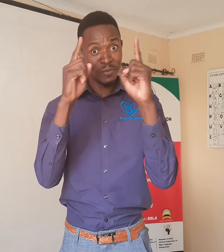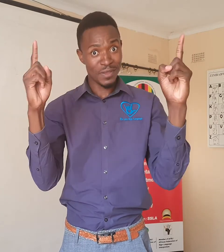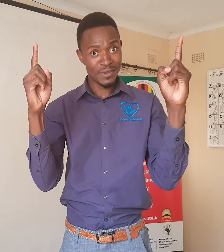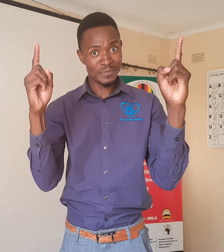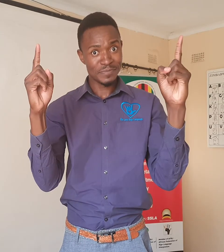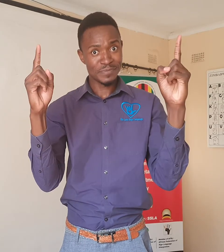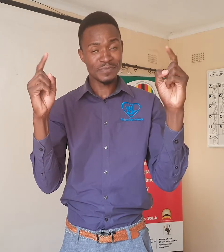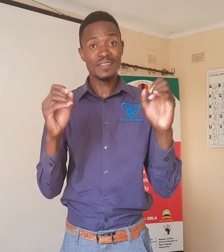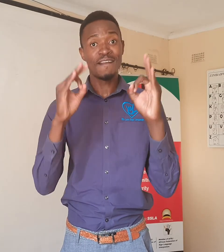January,